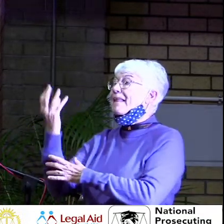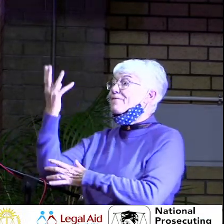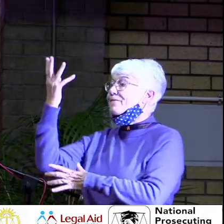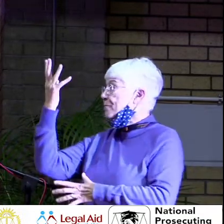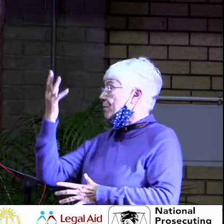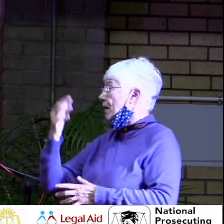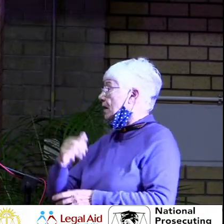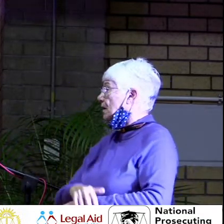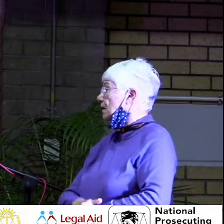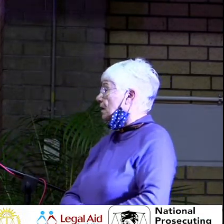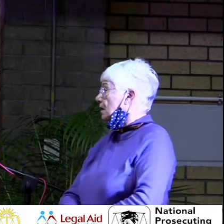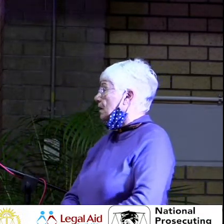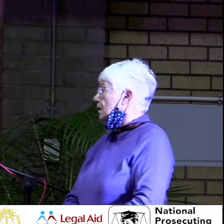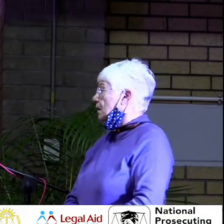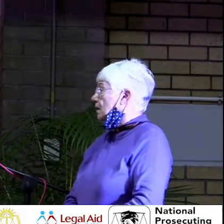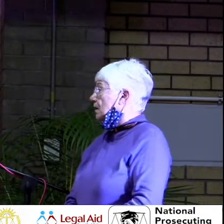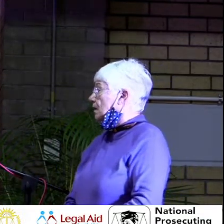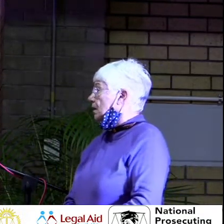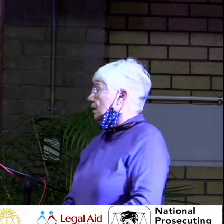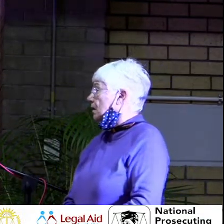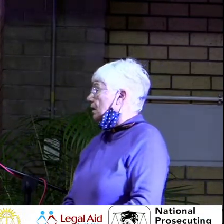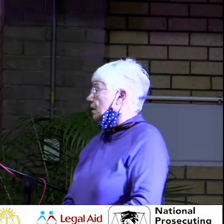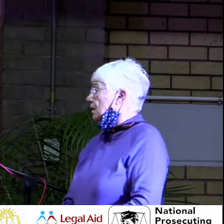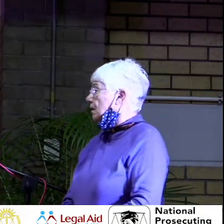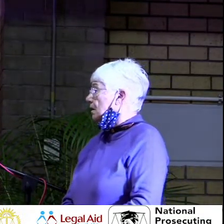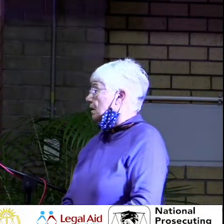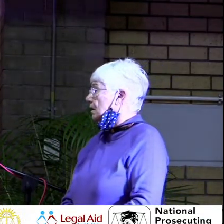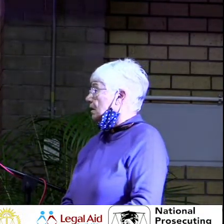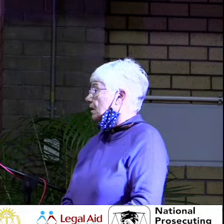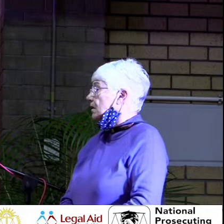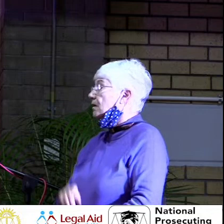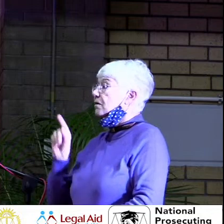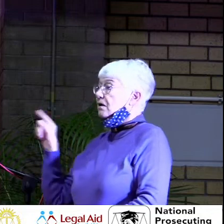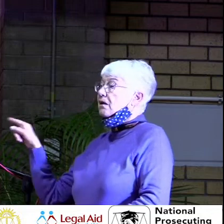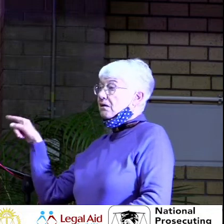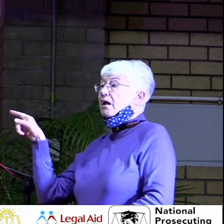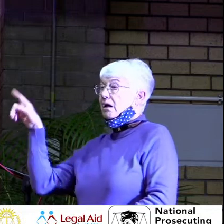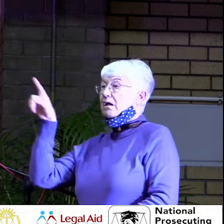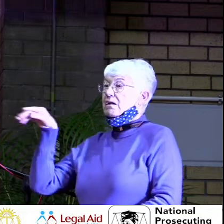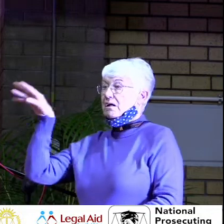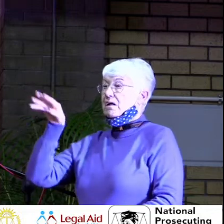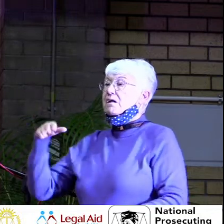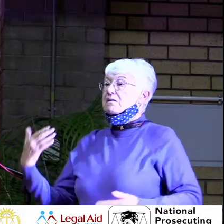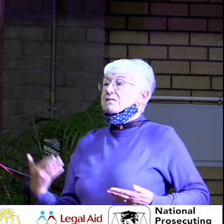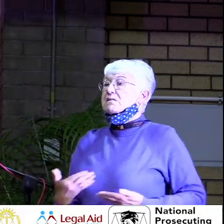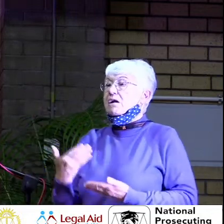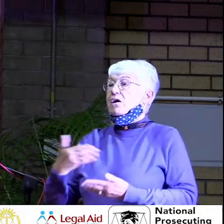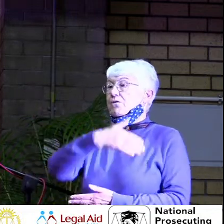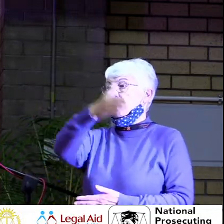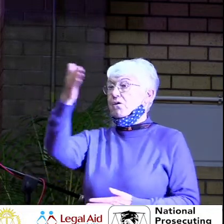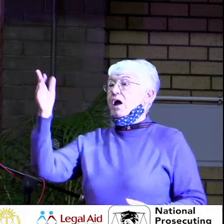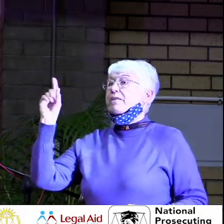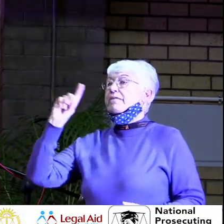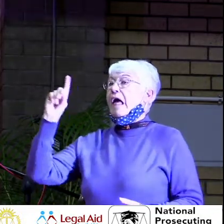Metro North office, and we're serving the Delft area community.